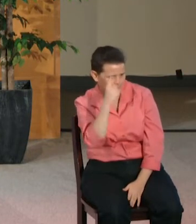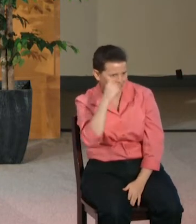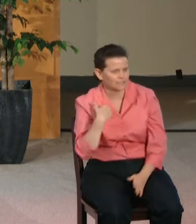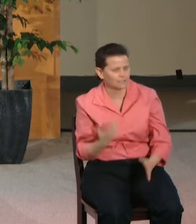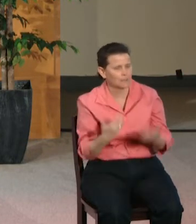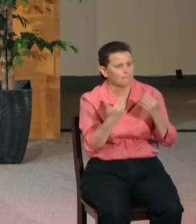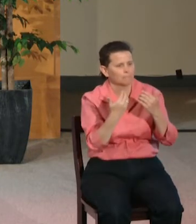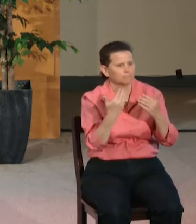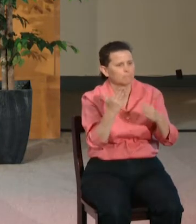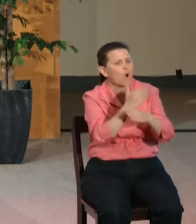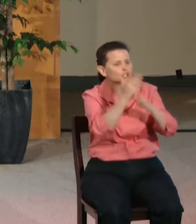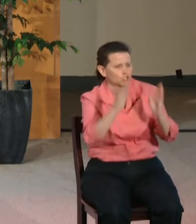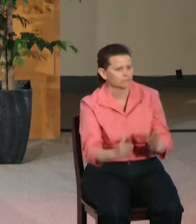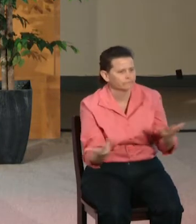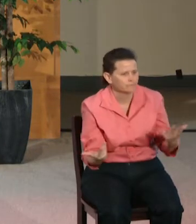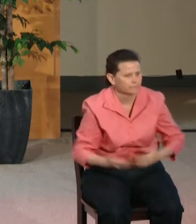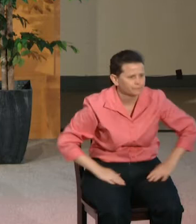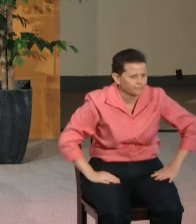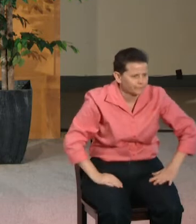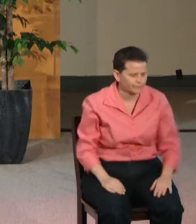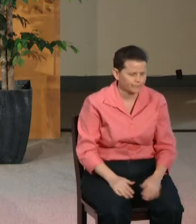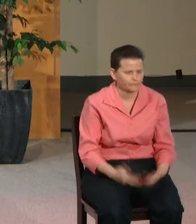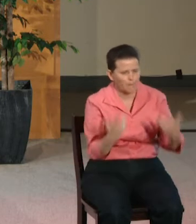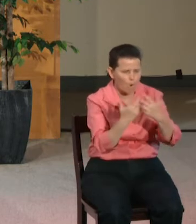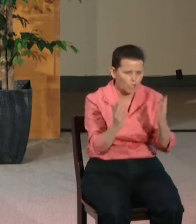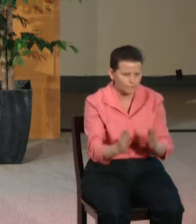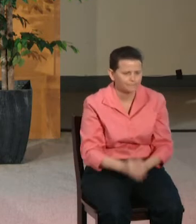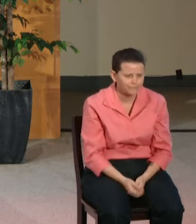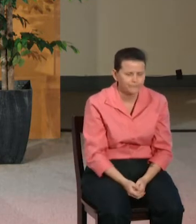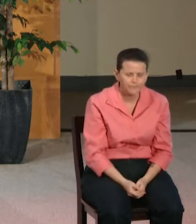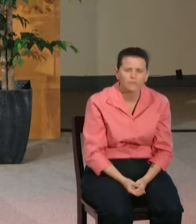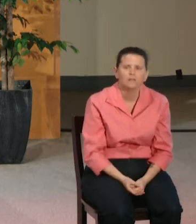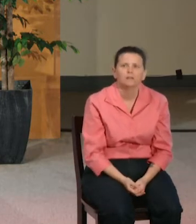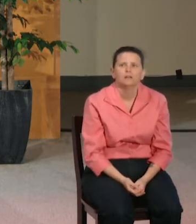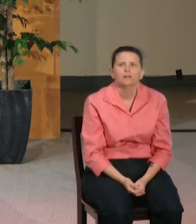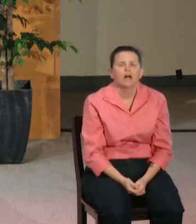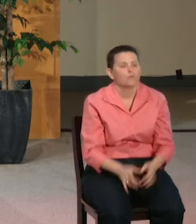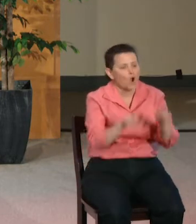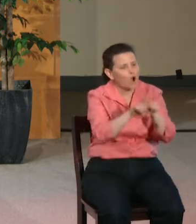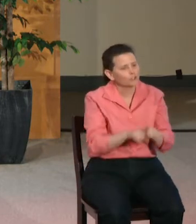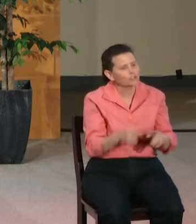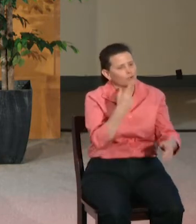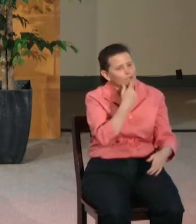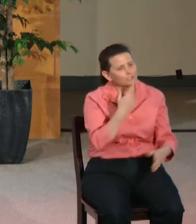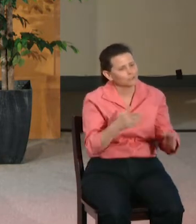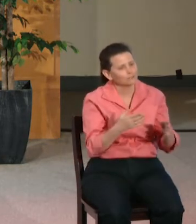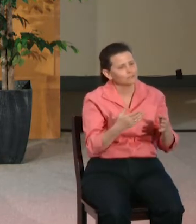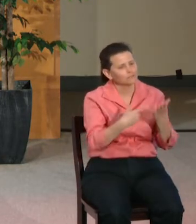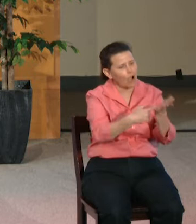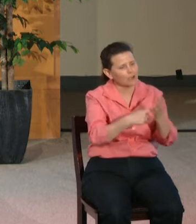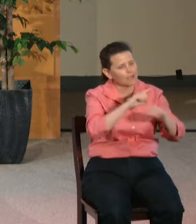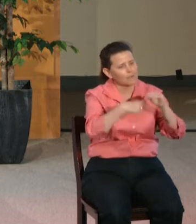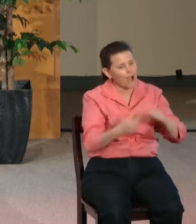partnership. And as I alluded to in the opening, we're also going to be talking about penguins. So we're going to be